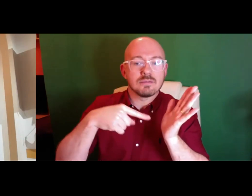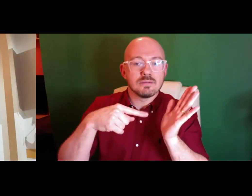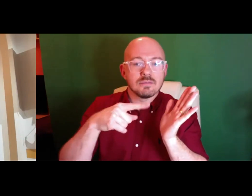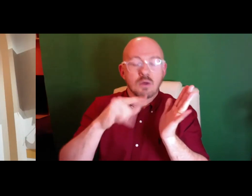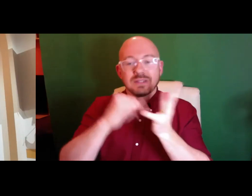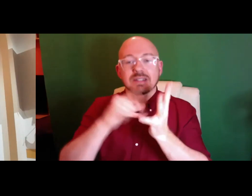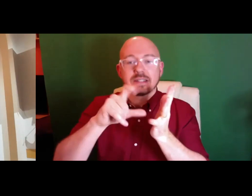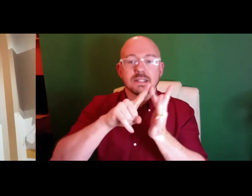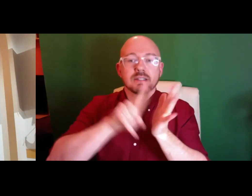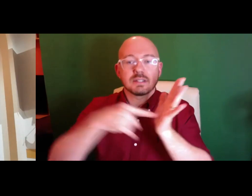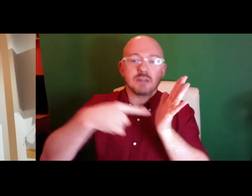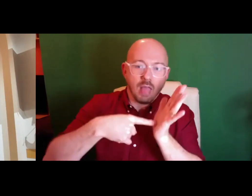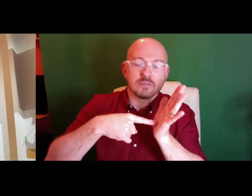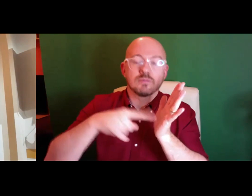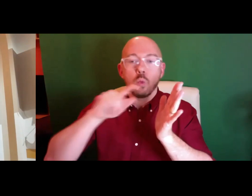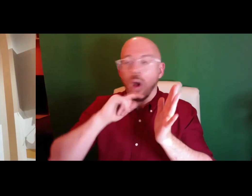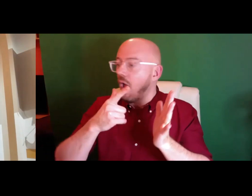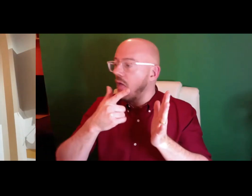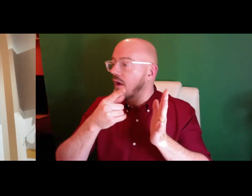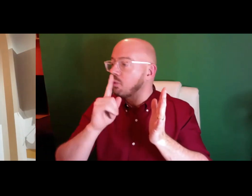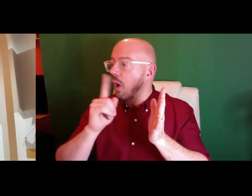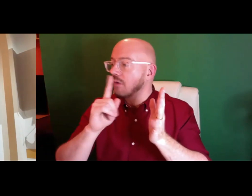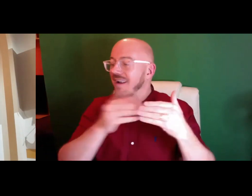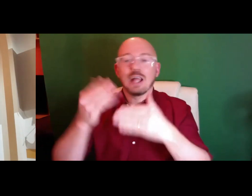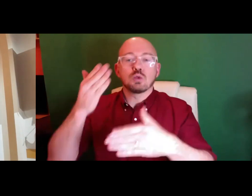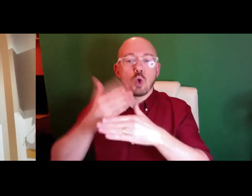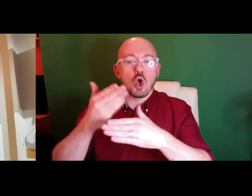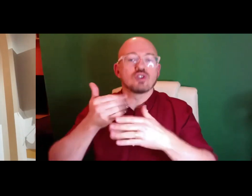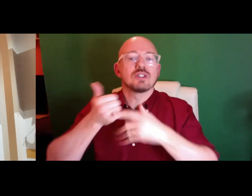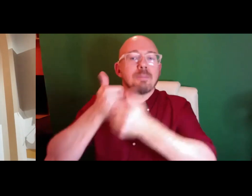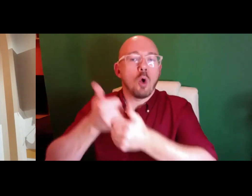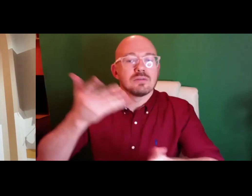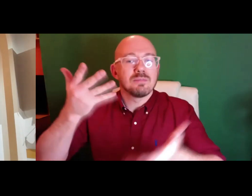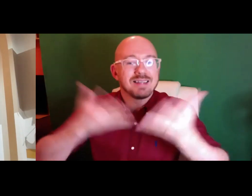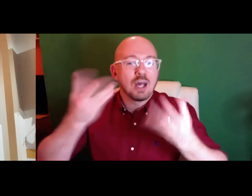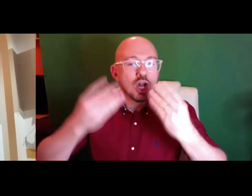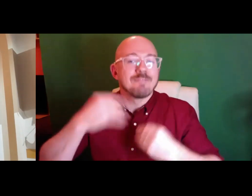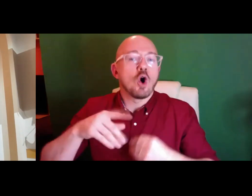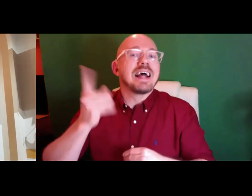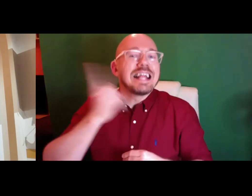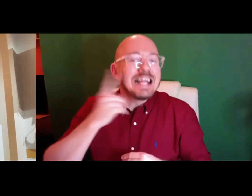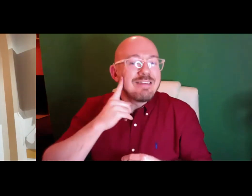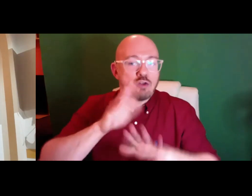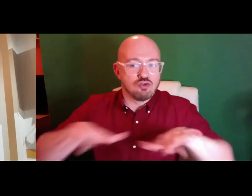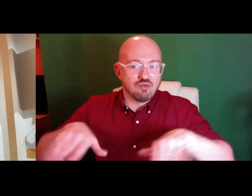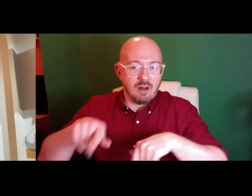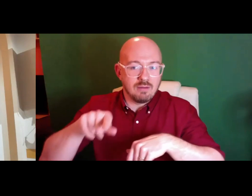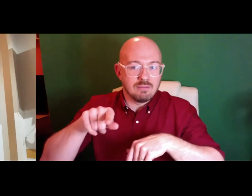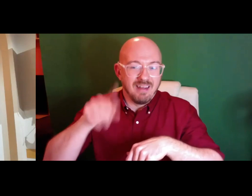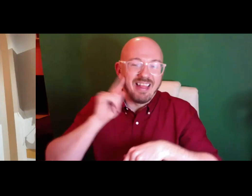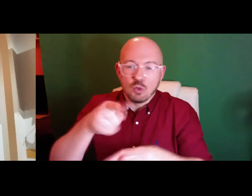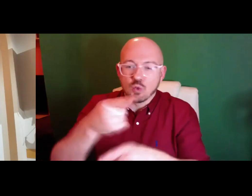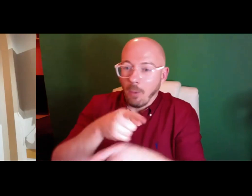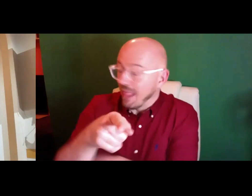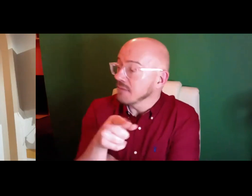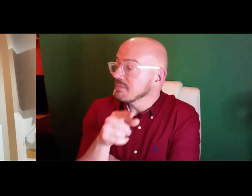goals 33 and 34 was for the Scottish Centre for Language Teaching to lead work on supporting BSL learning